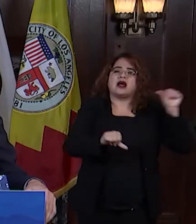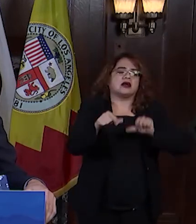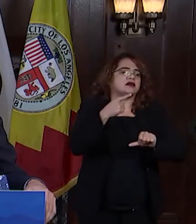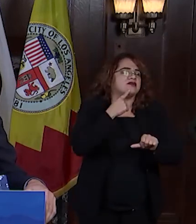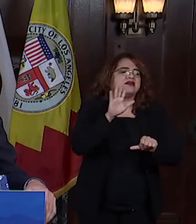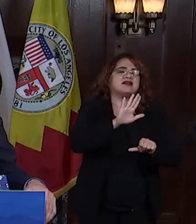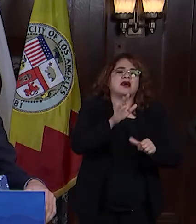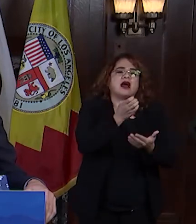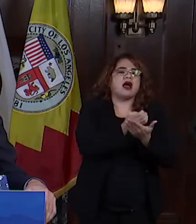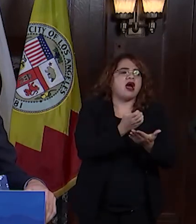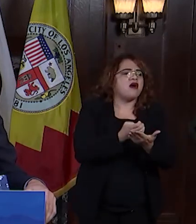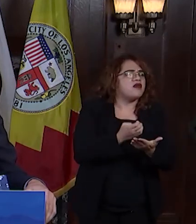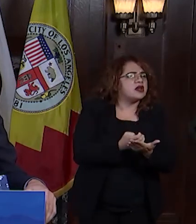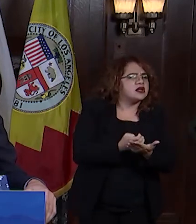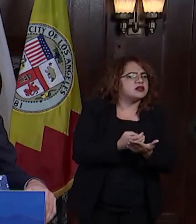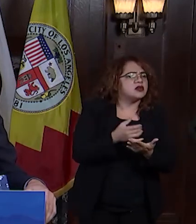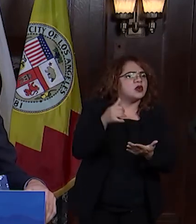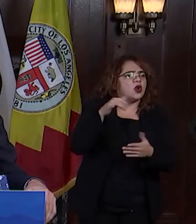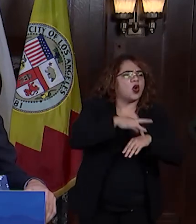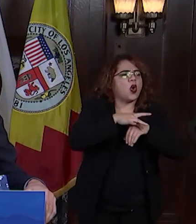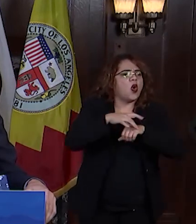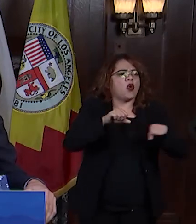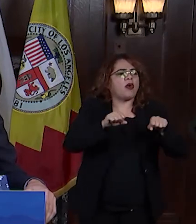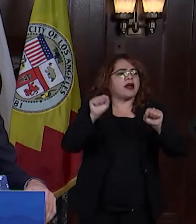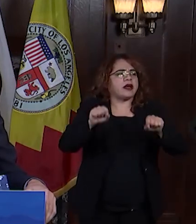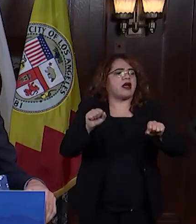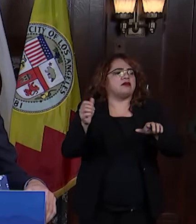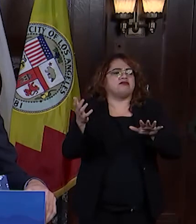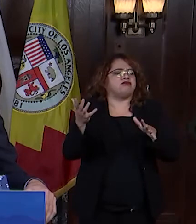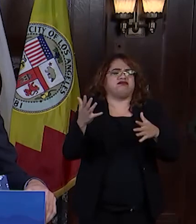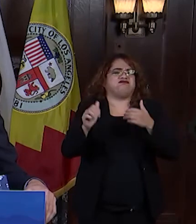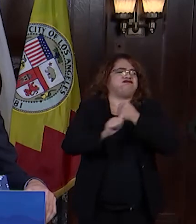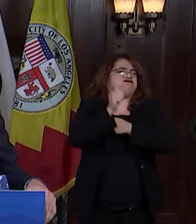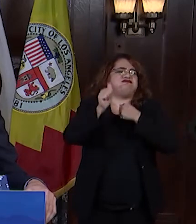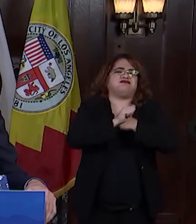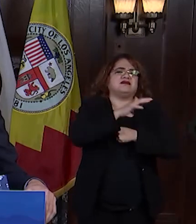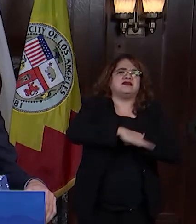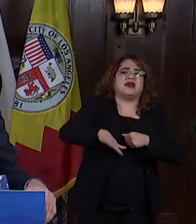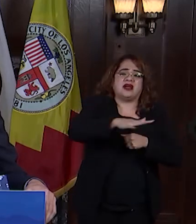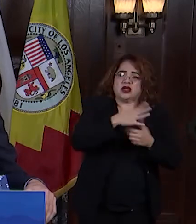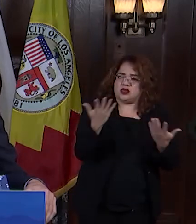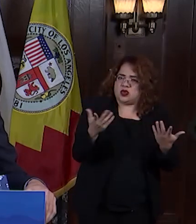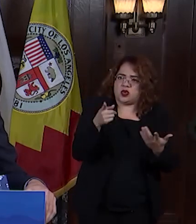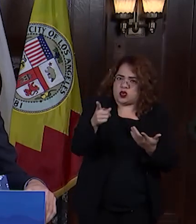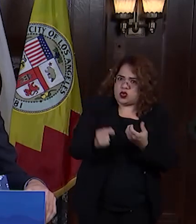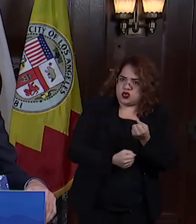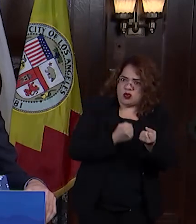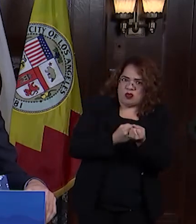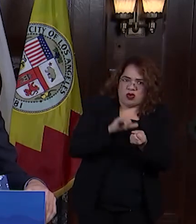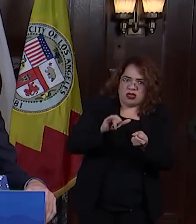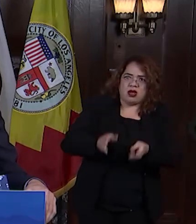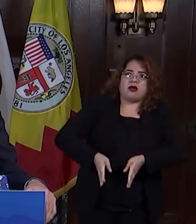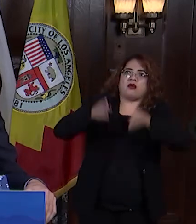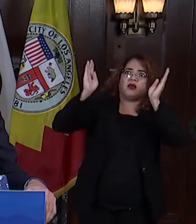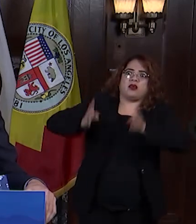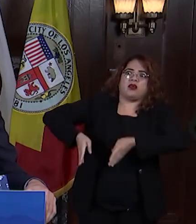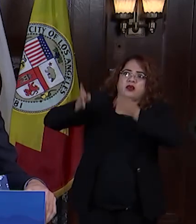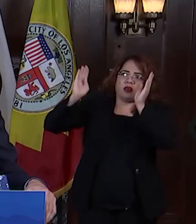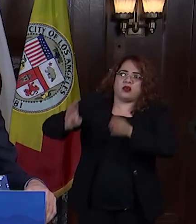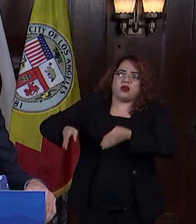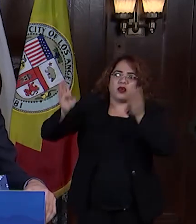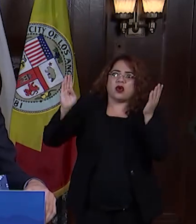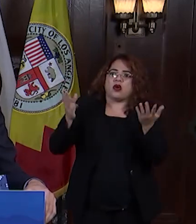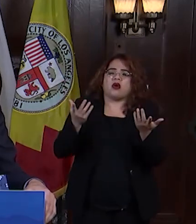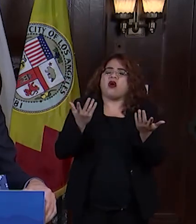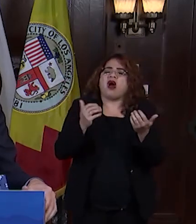evidence of earthquake faults. So here's the question. Given the findings of the state scientists, do you still support this project being approved? And what